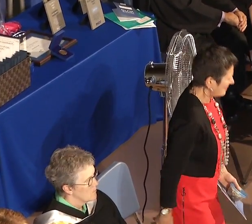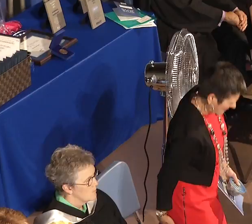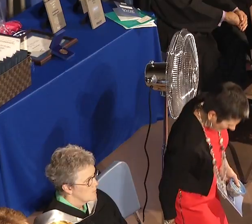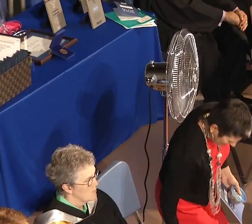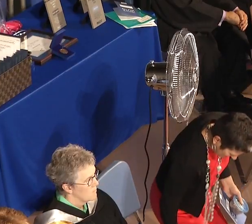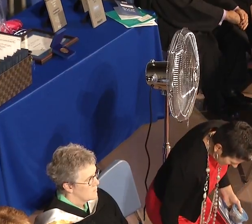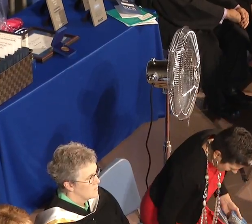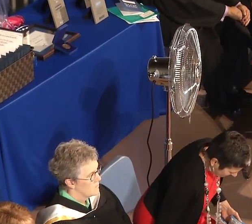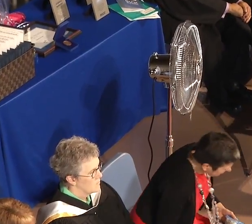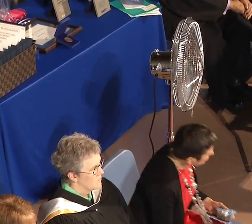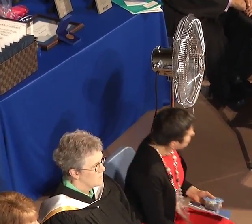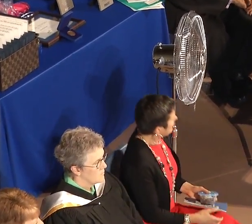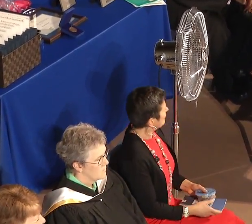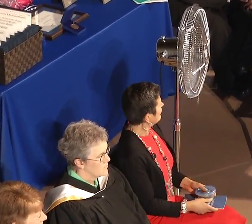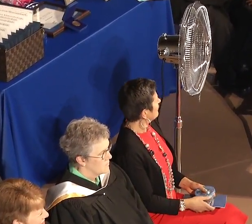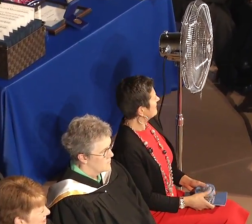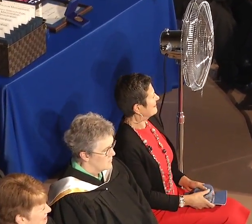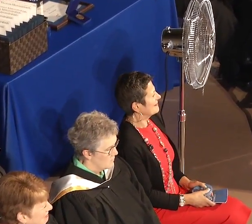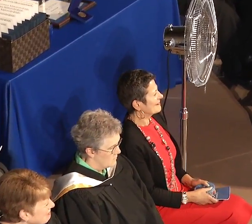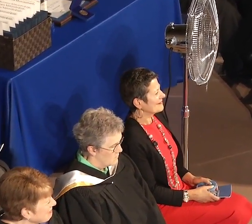Director, Corporate Relations.